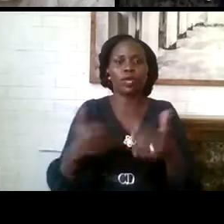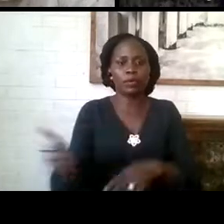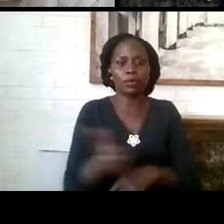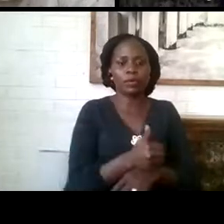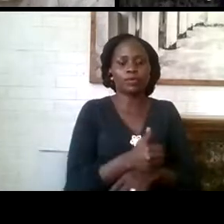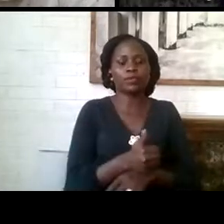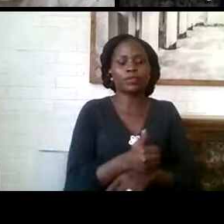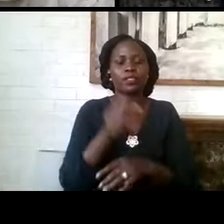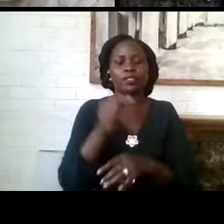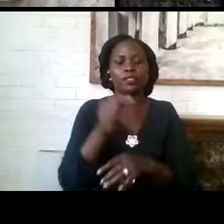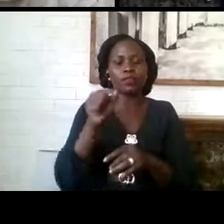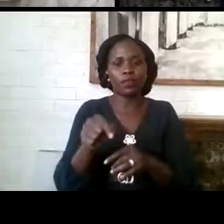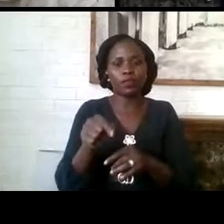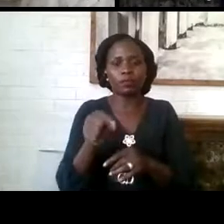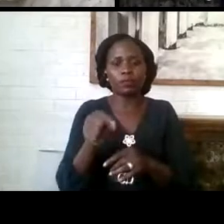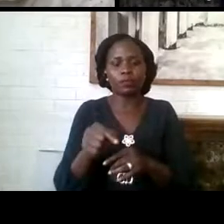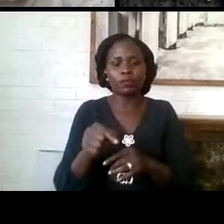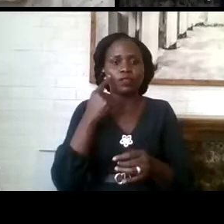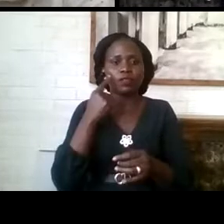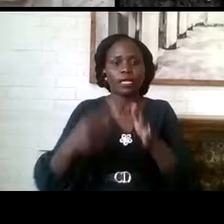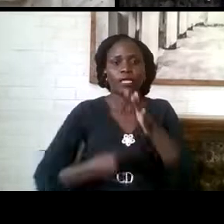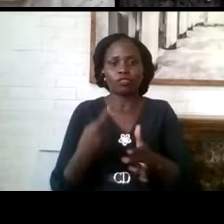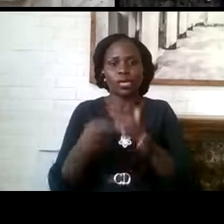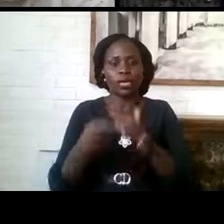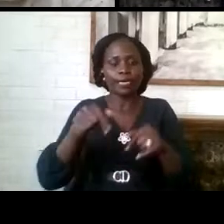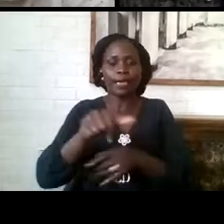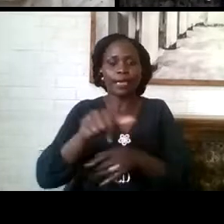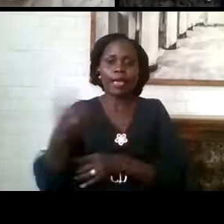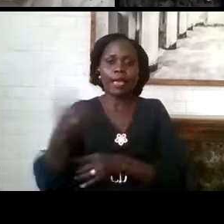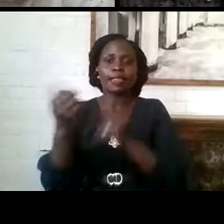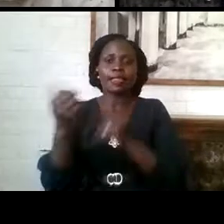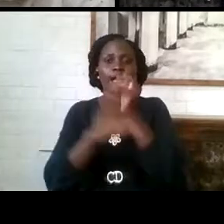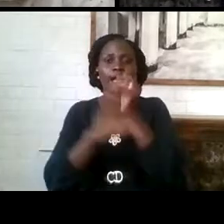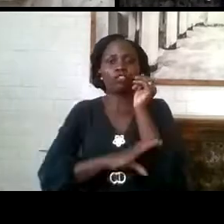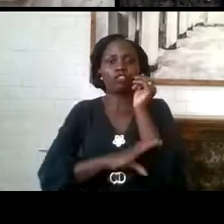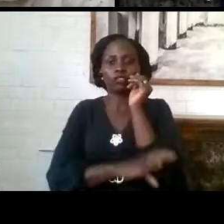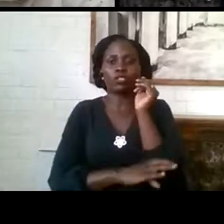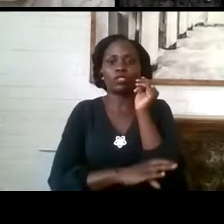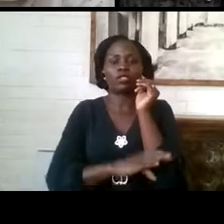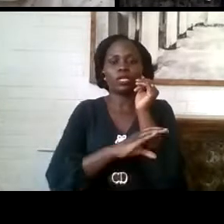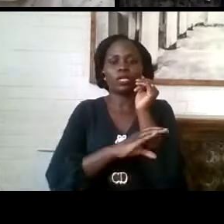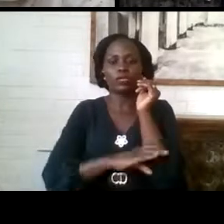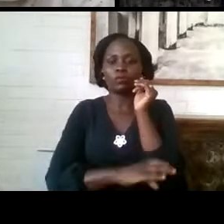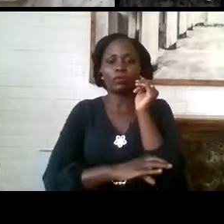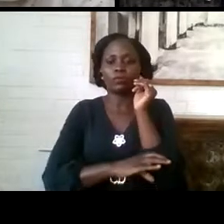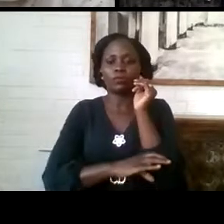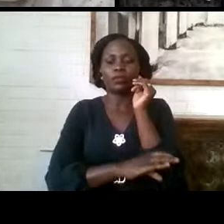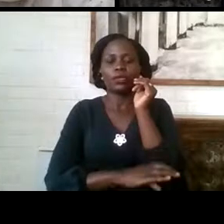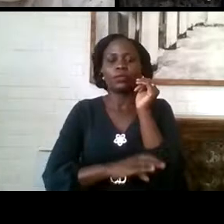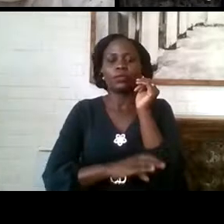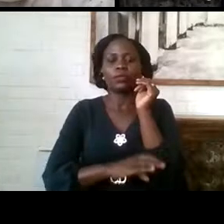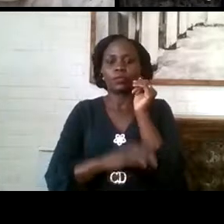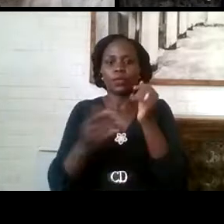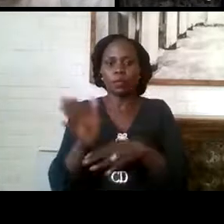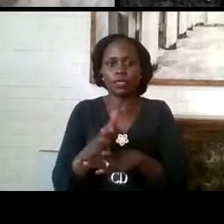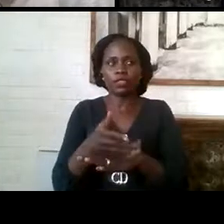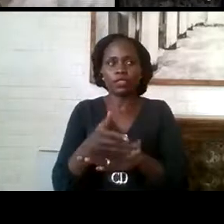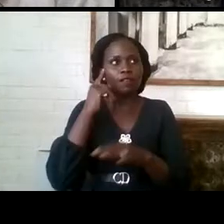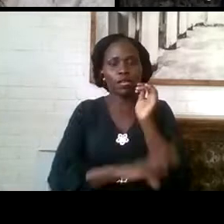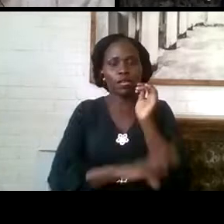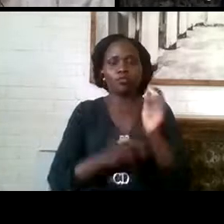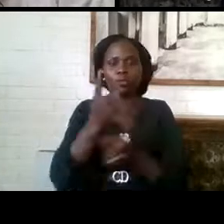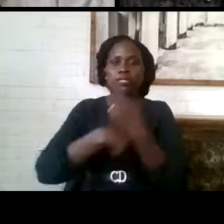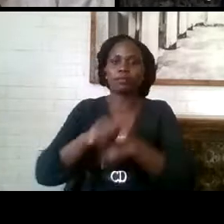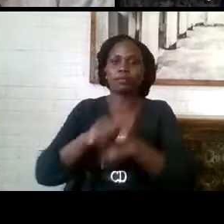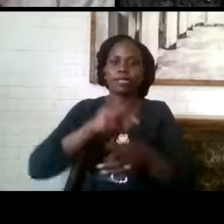state. In other countries, it is just still a department, but in Uganda now we have a minister of state for disability affairs. This shows the weight